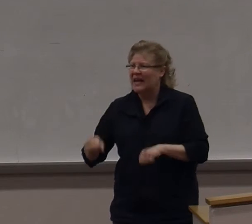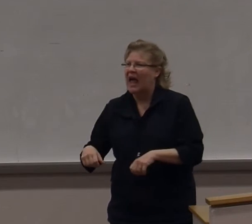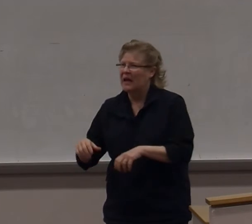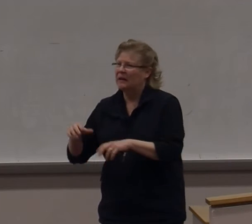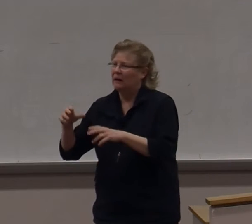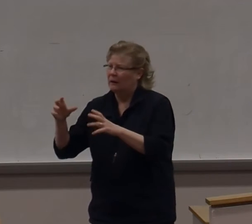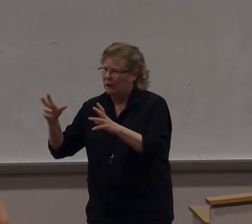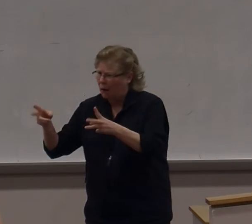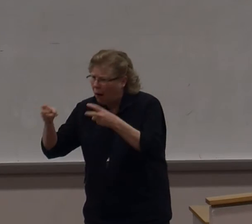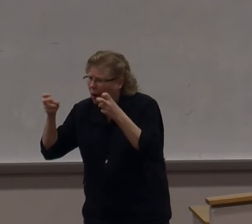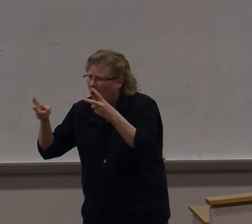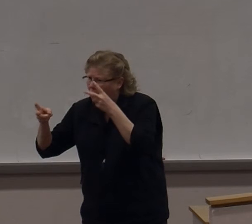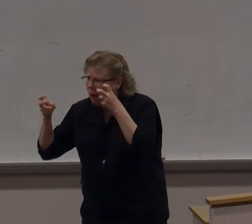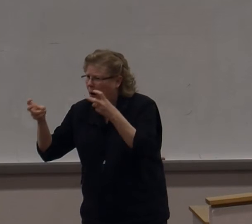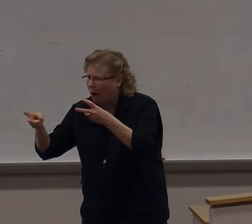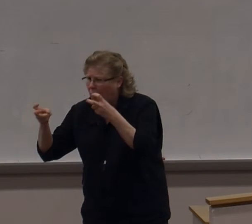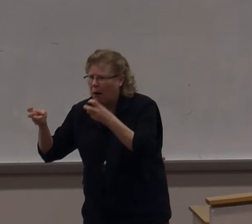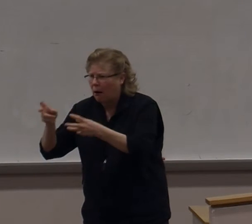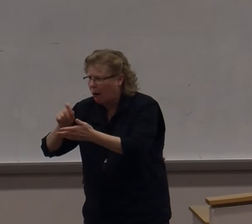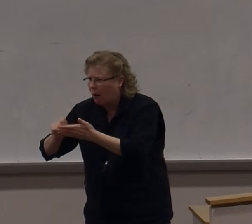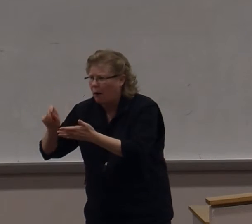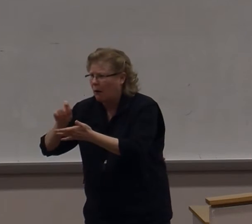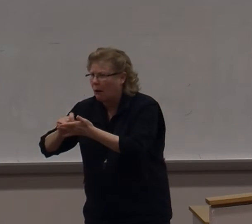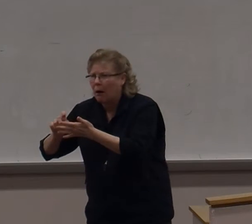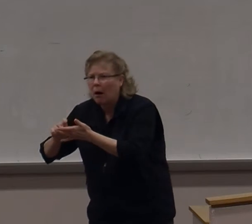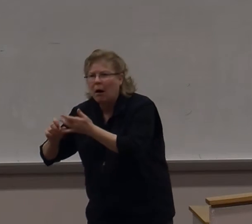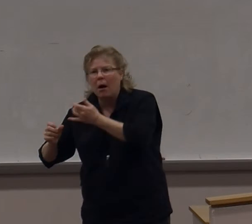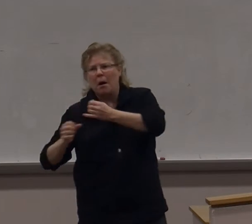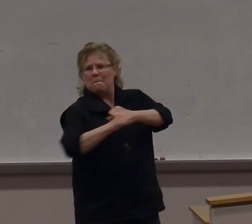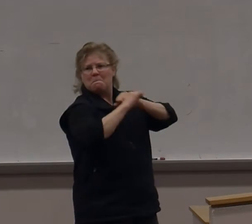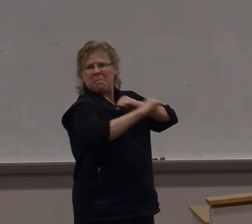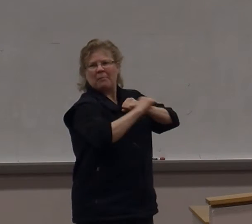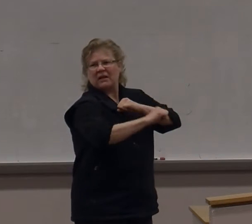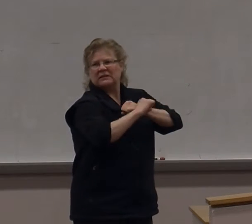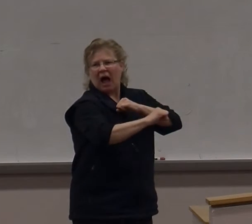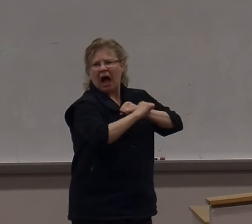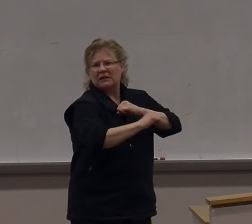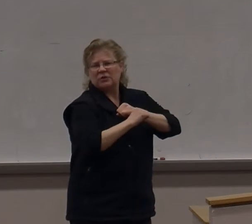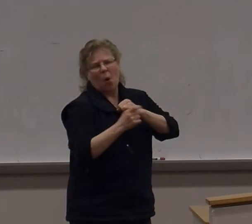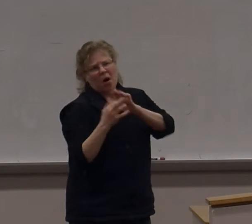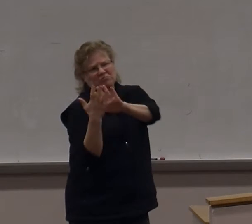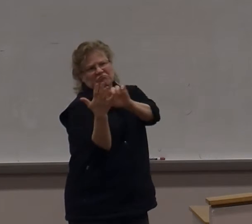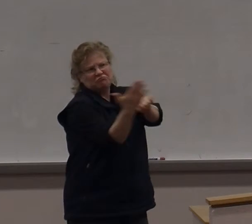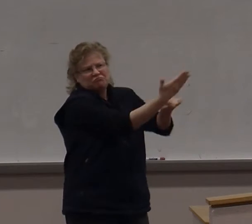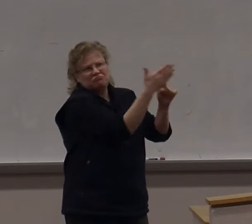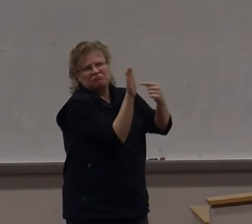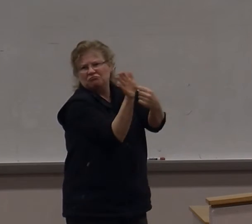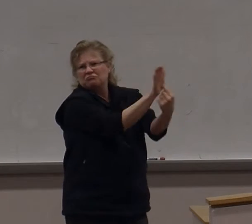an issue that others can respond to. I mean, I think that's